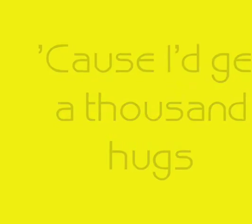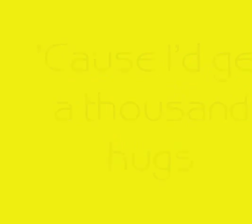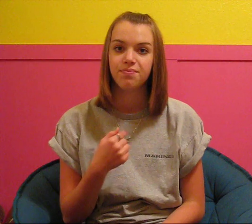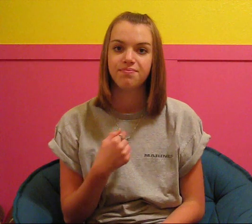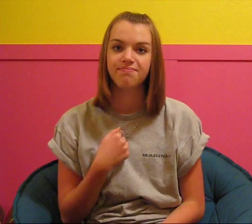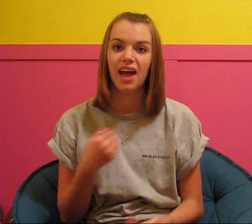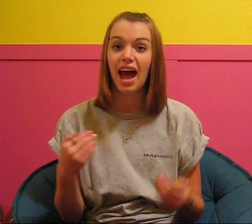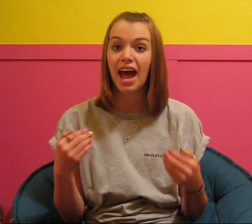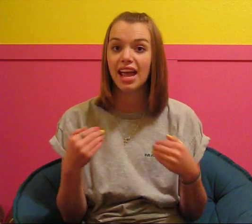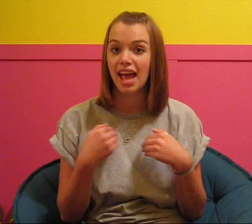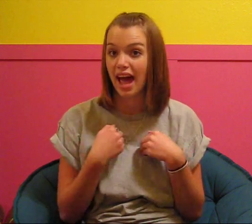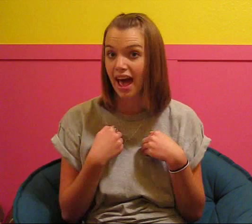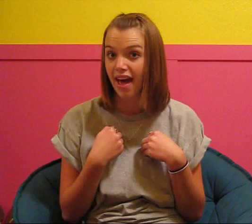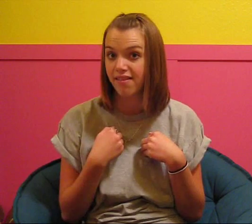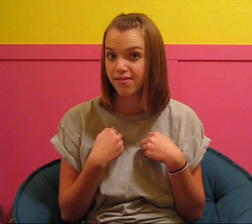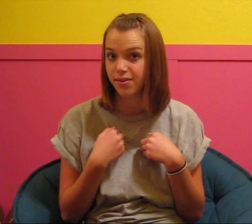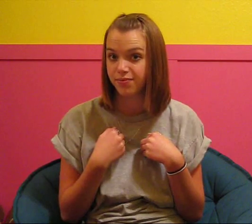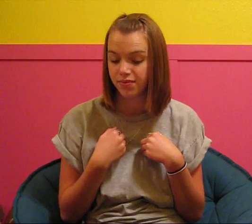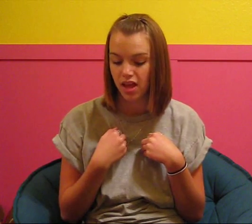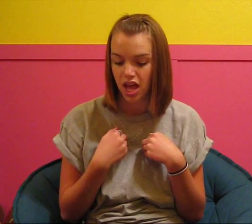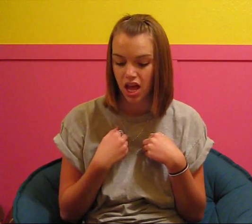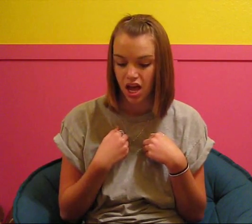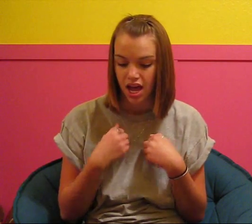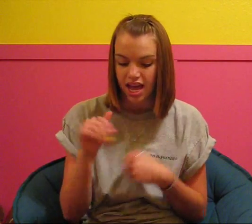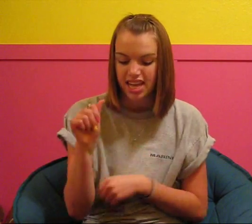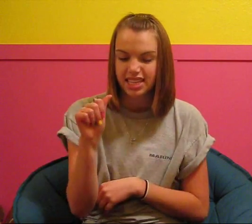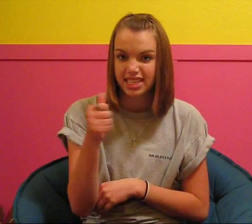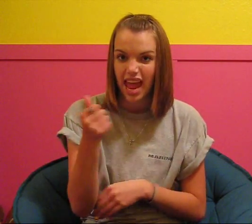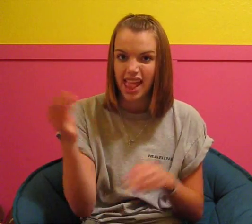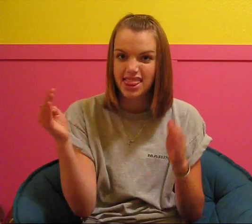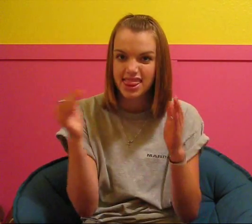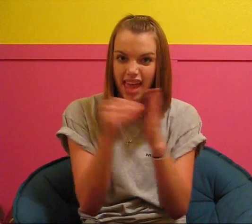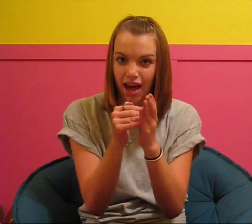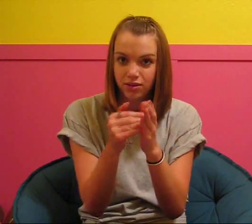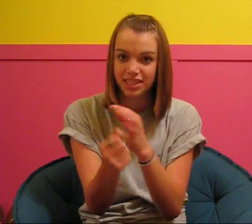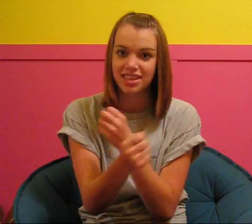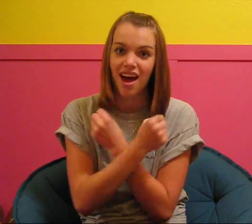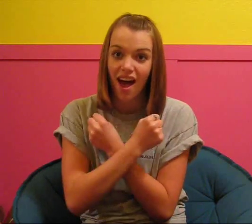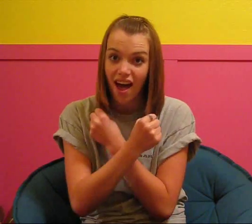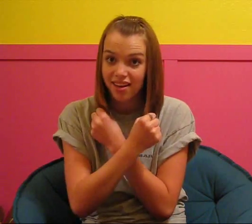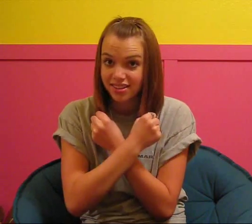I have 10,000 hugs